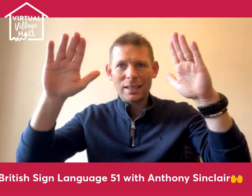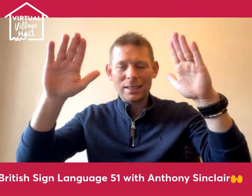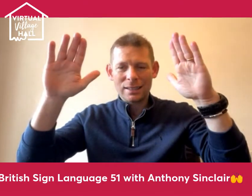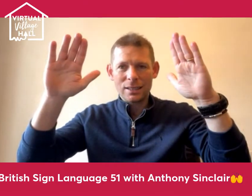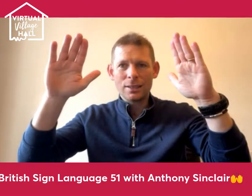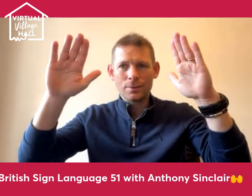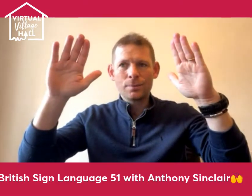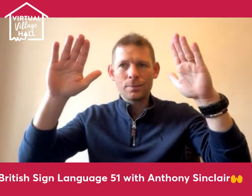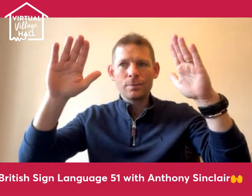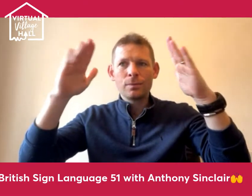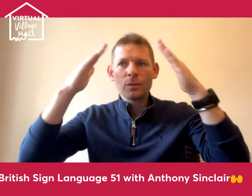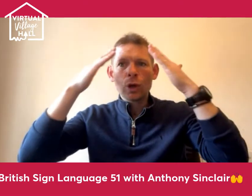holiday.